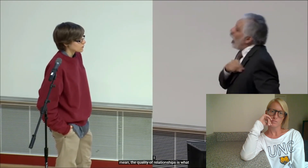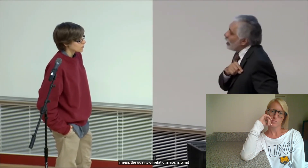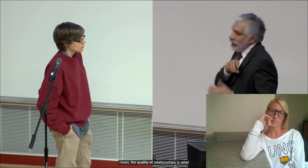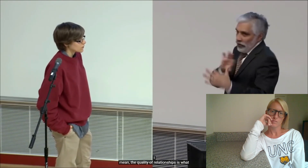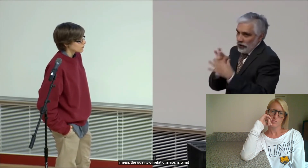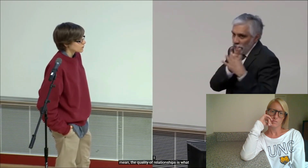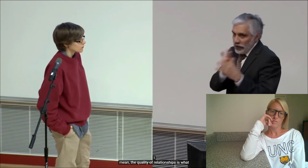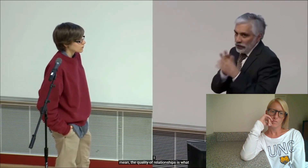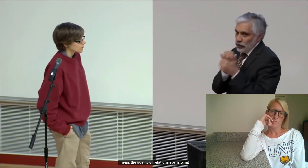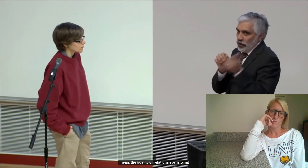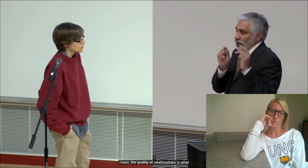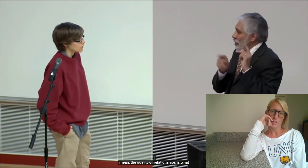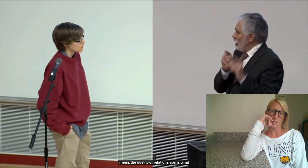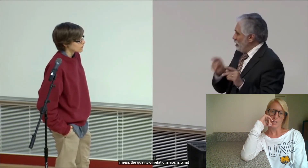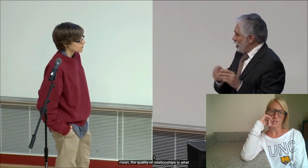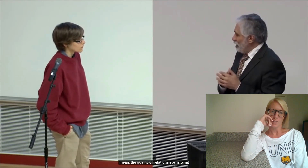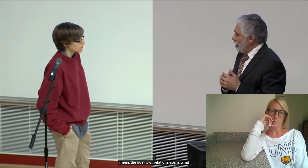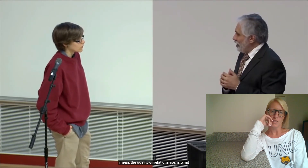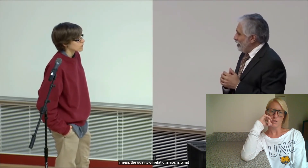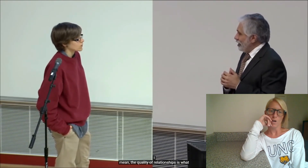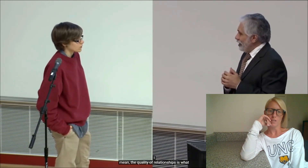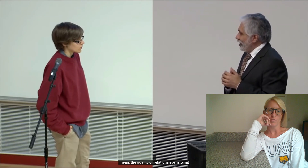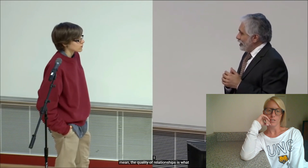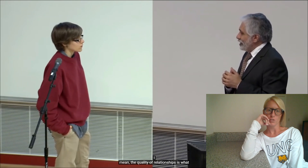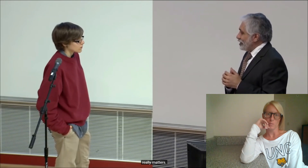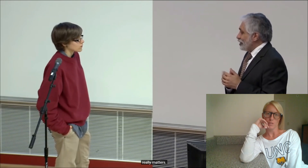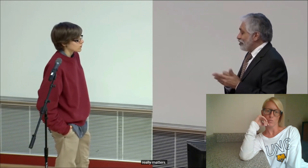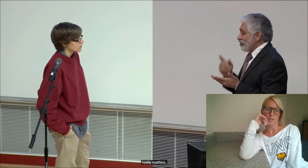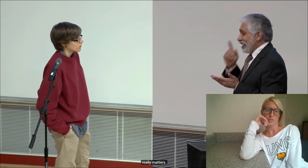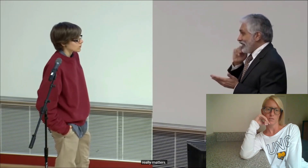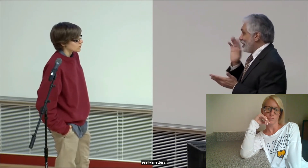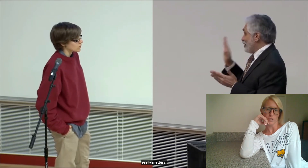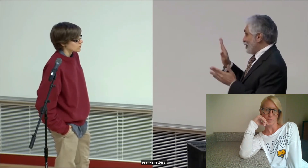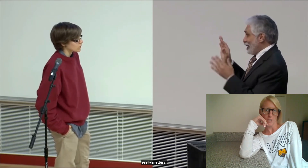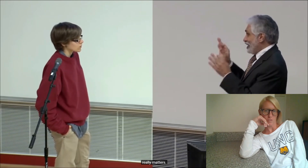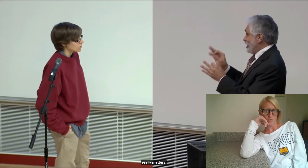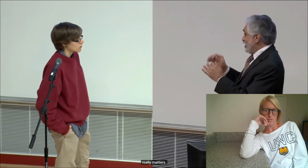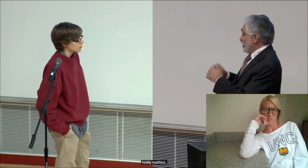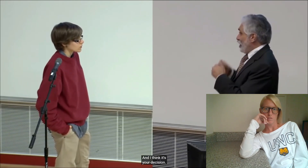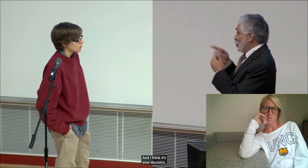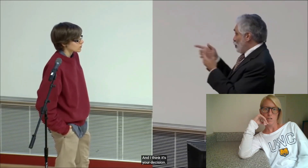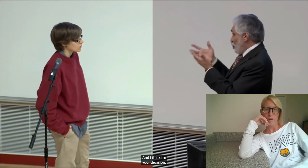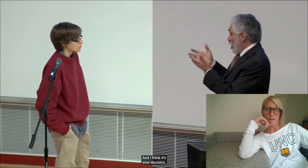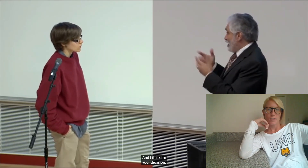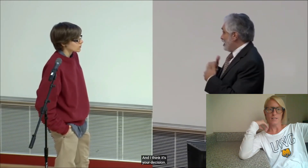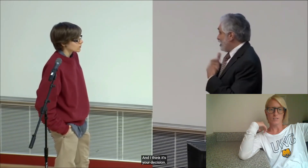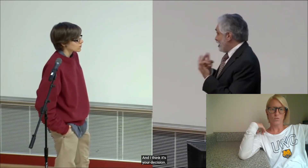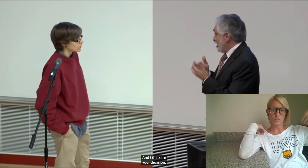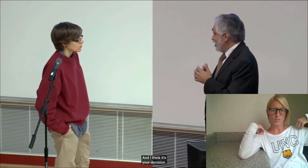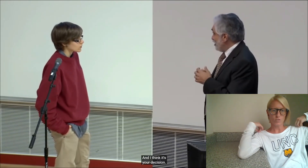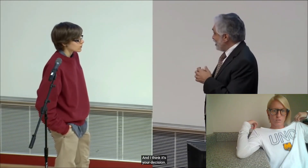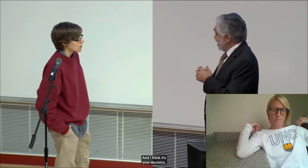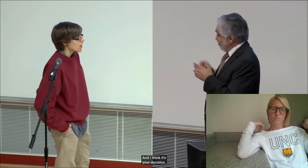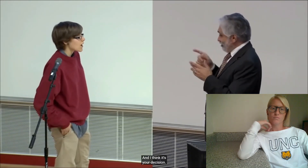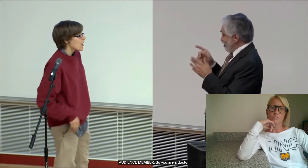mean, the quality of relationships is what really matters. And I think it's your